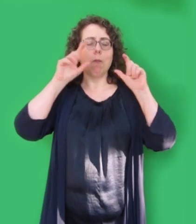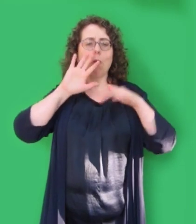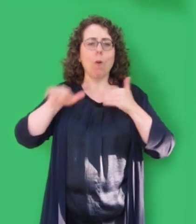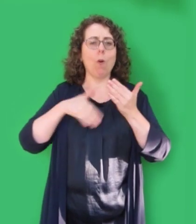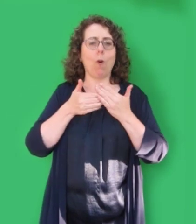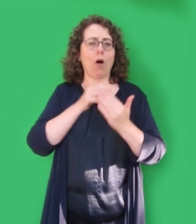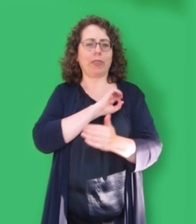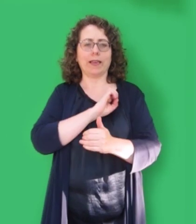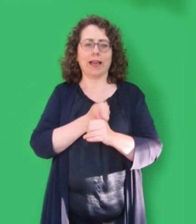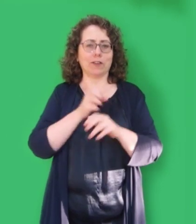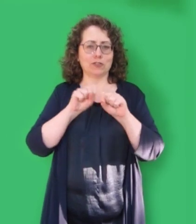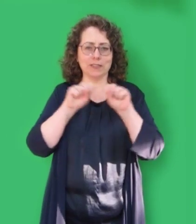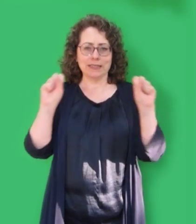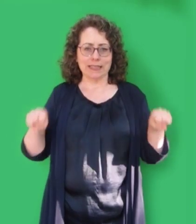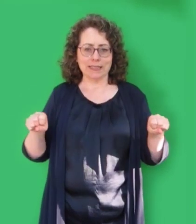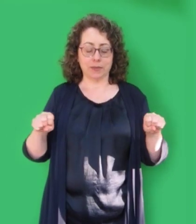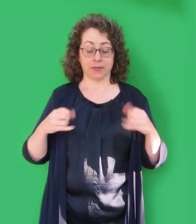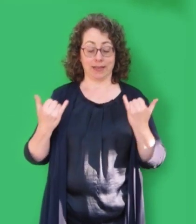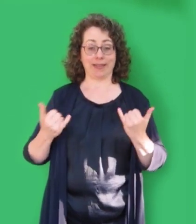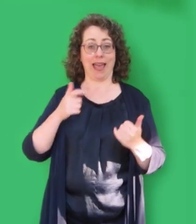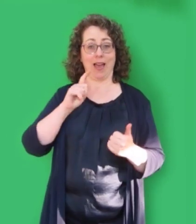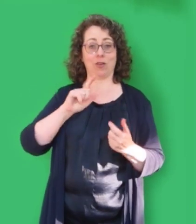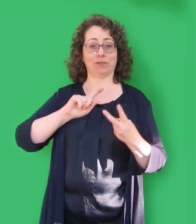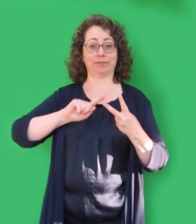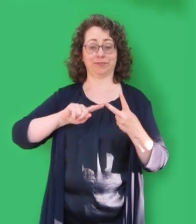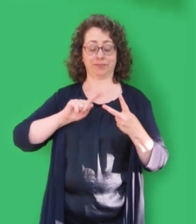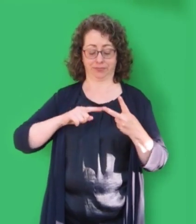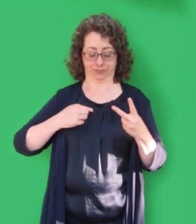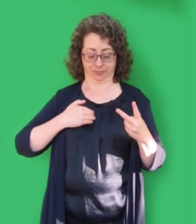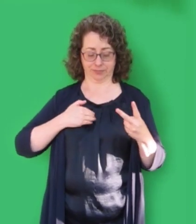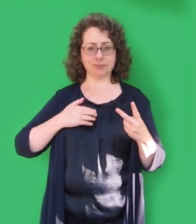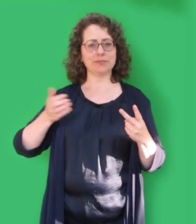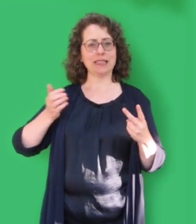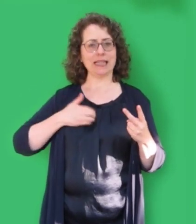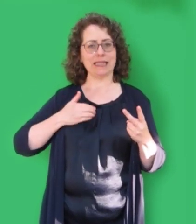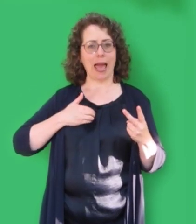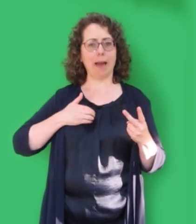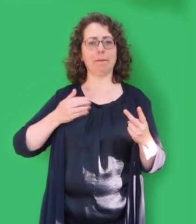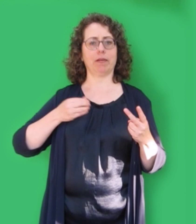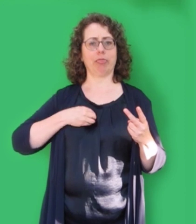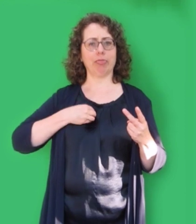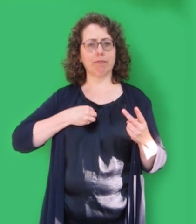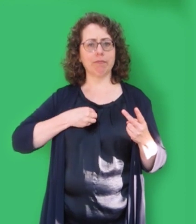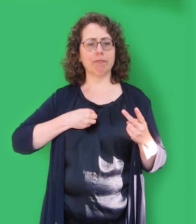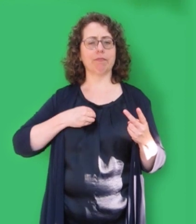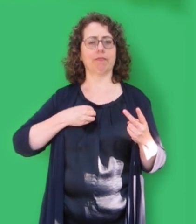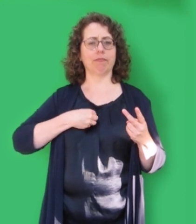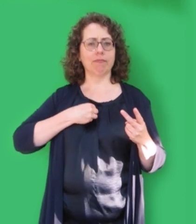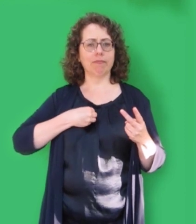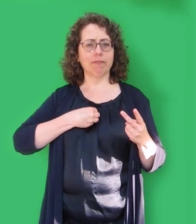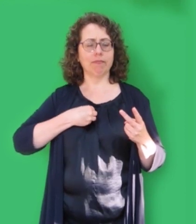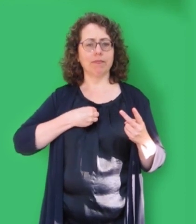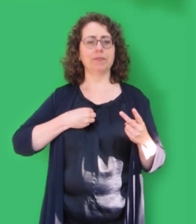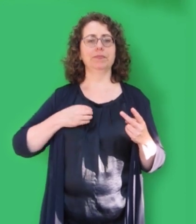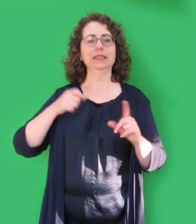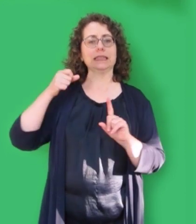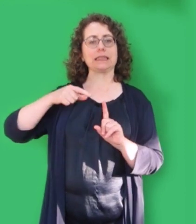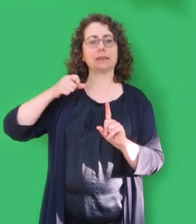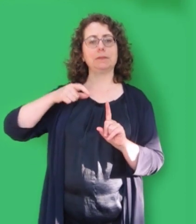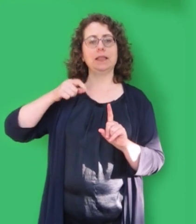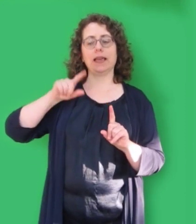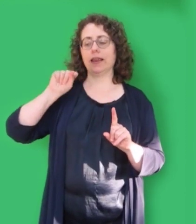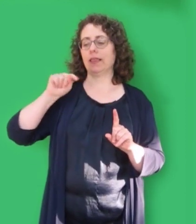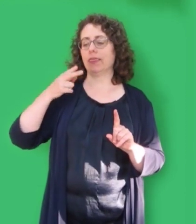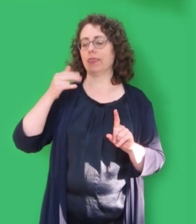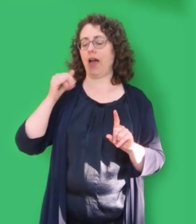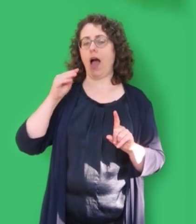energy systems. Come to your sternum, tap, thump, or massage on your sternum, stimulating your thymus